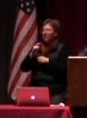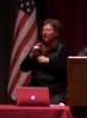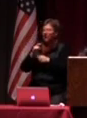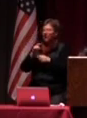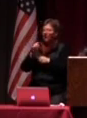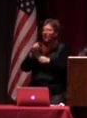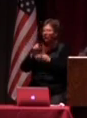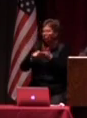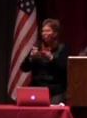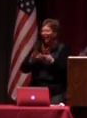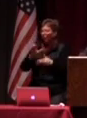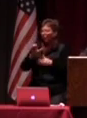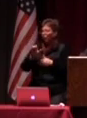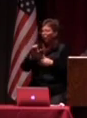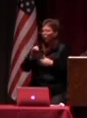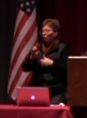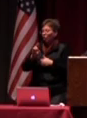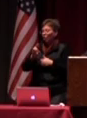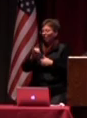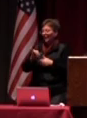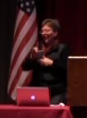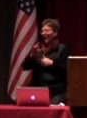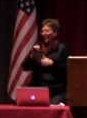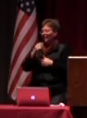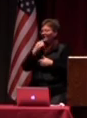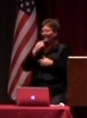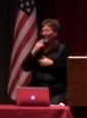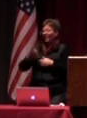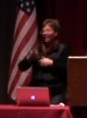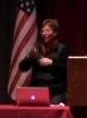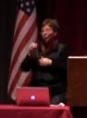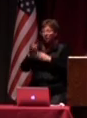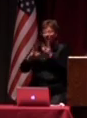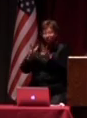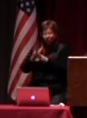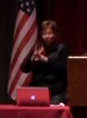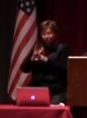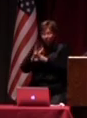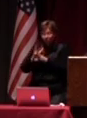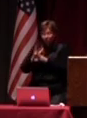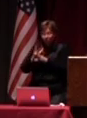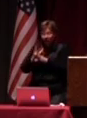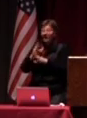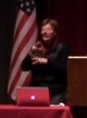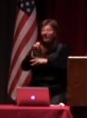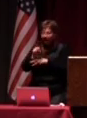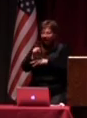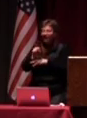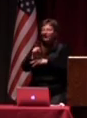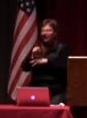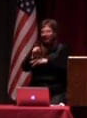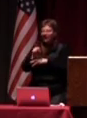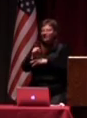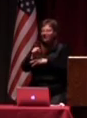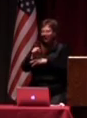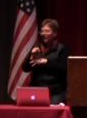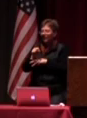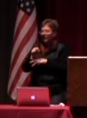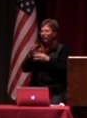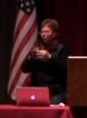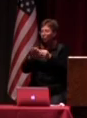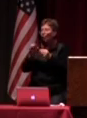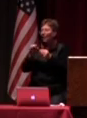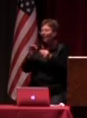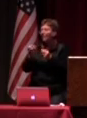few decades later, thinking very much about Napoleon, "The history of the world is but the biography of great men." And